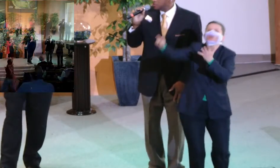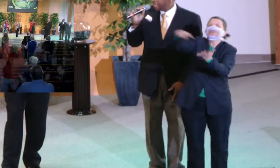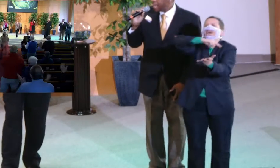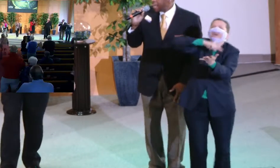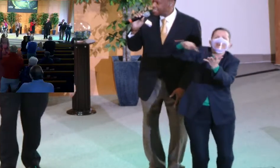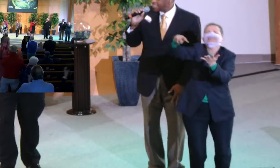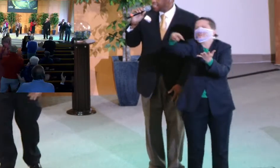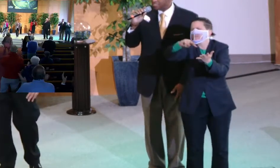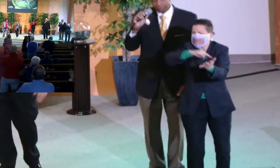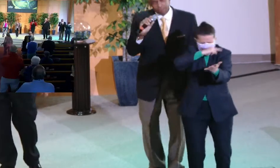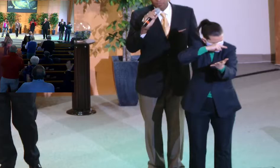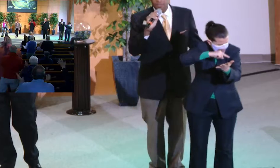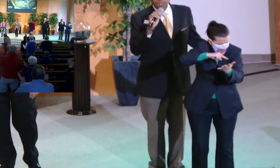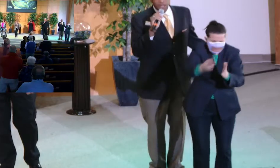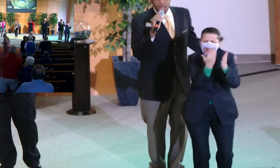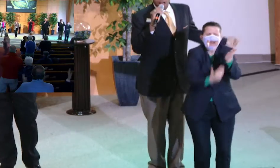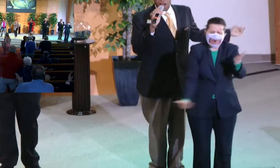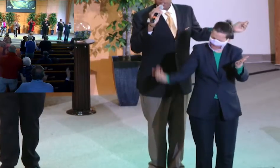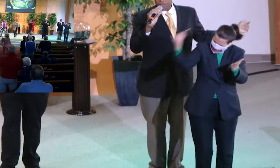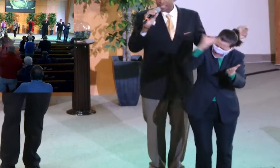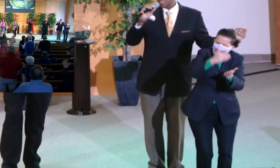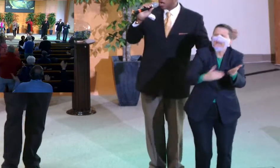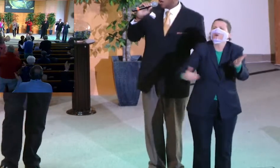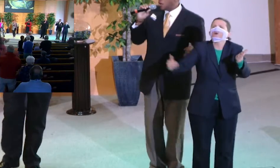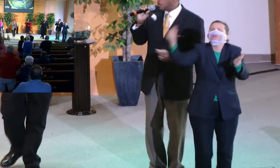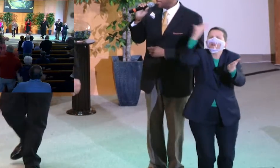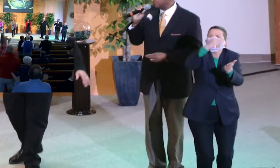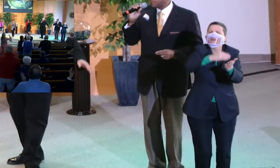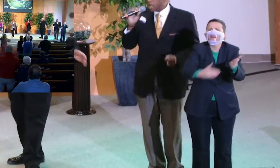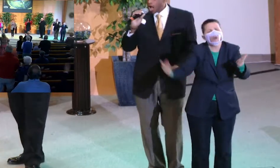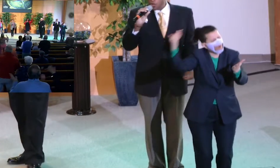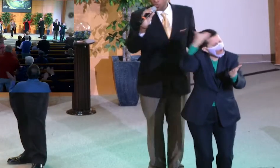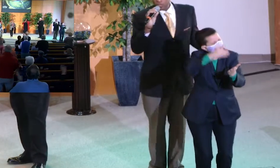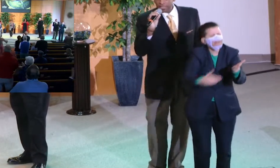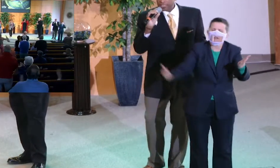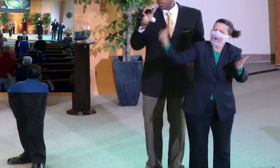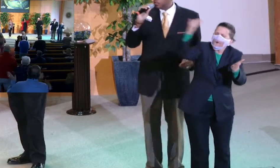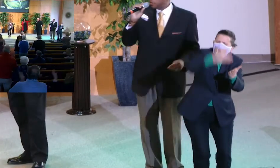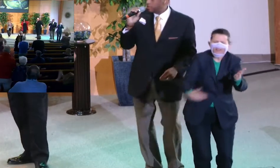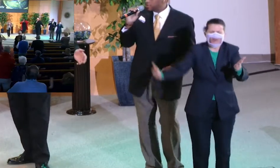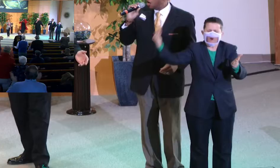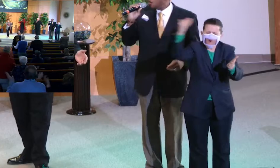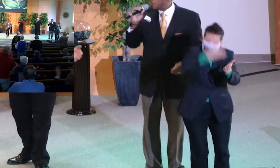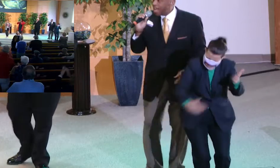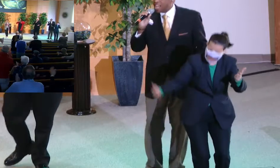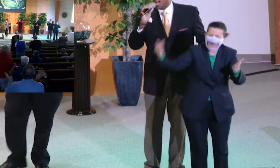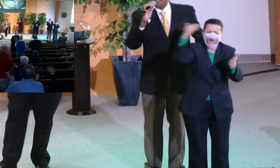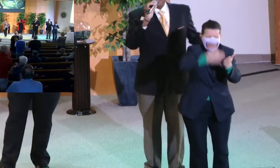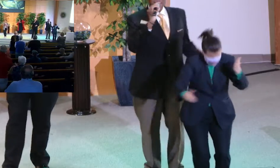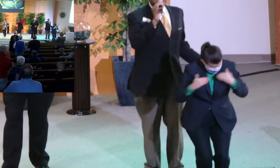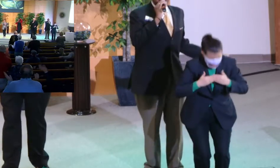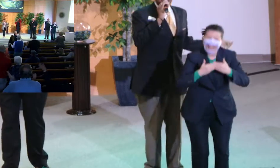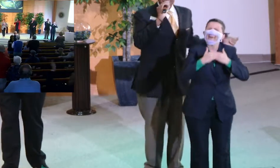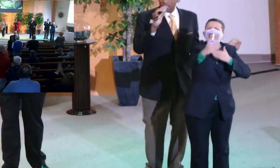into dancing. Over and over, over and over and over and